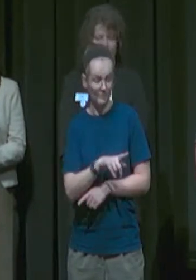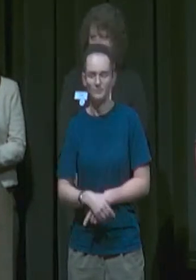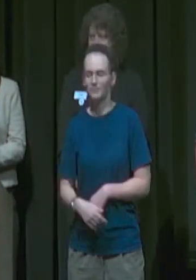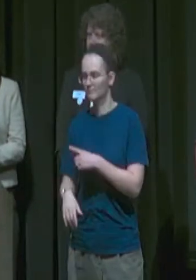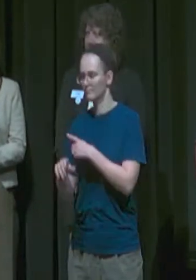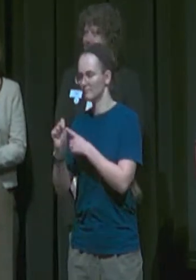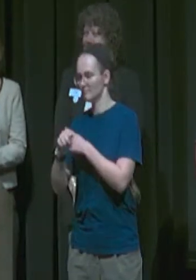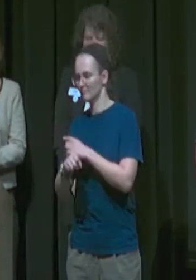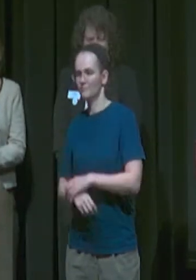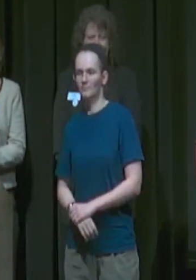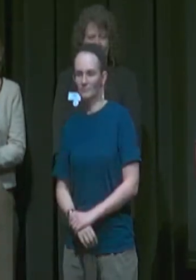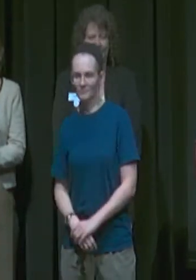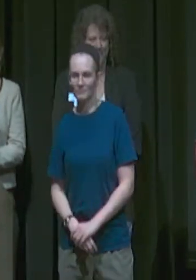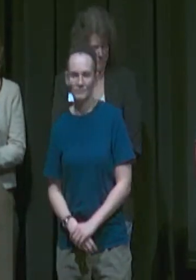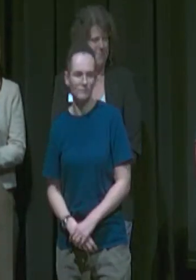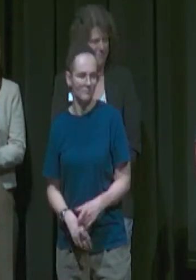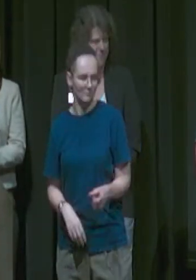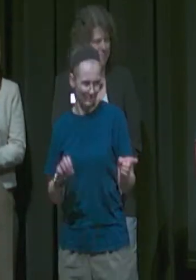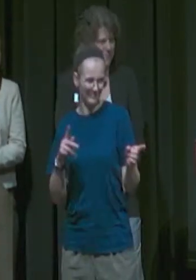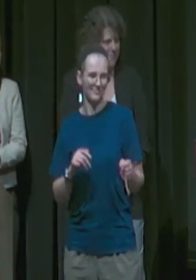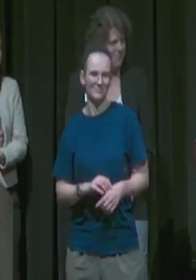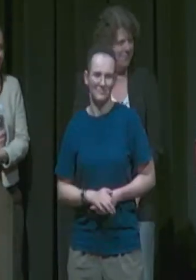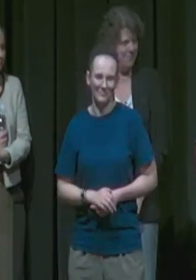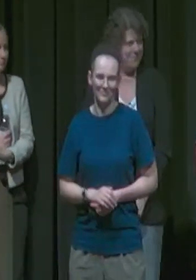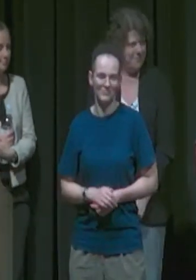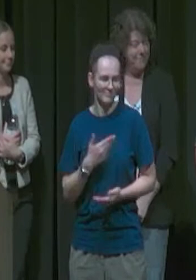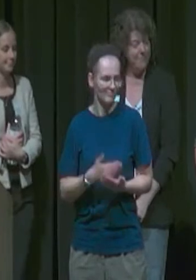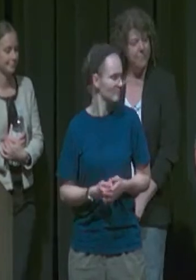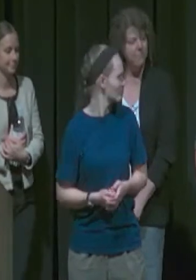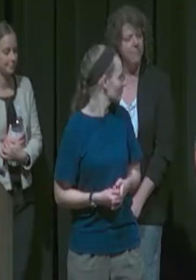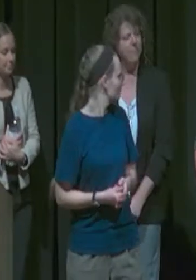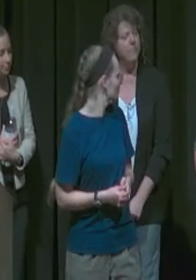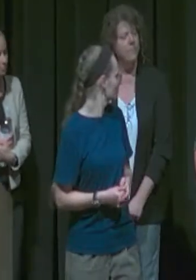Yes. Okay. Good.